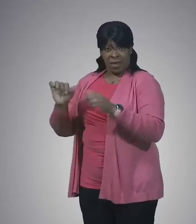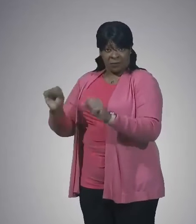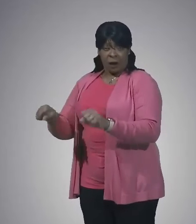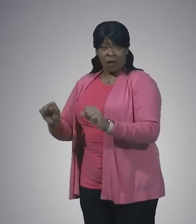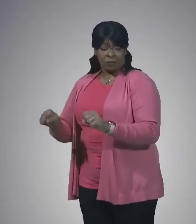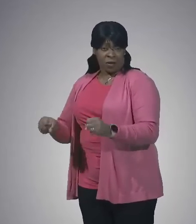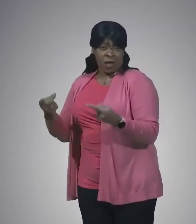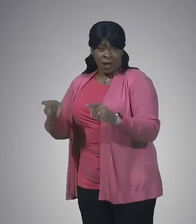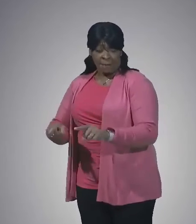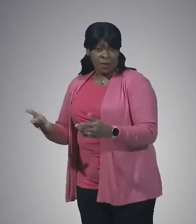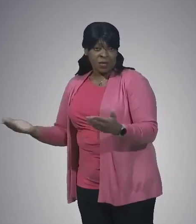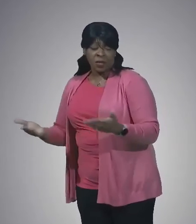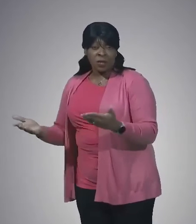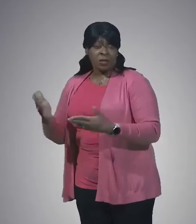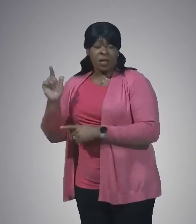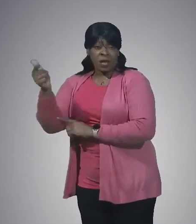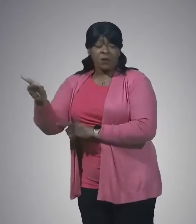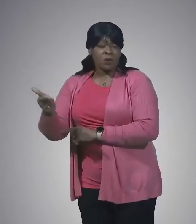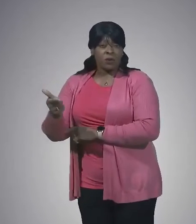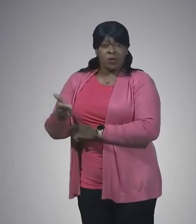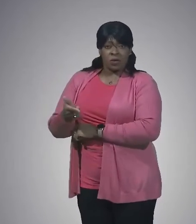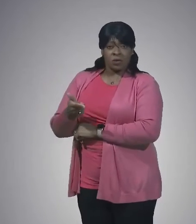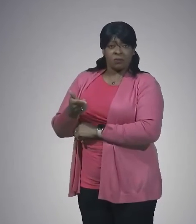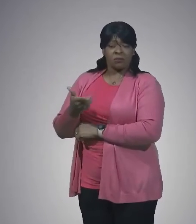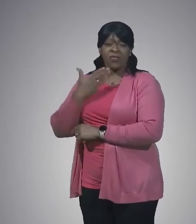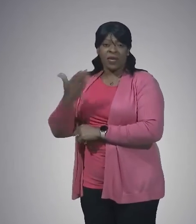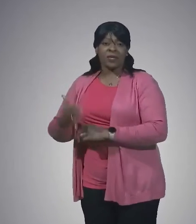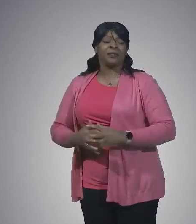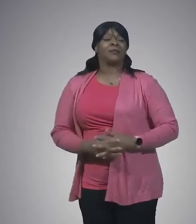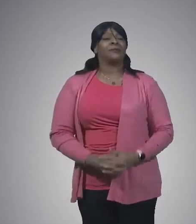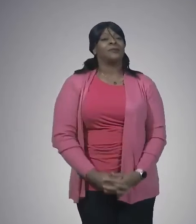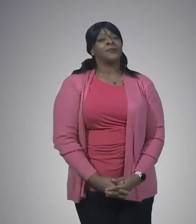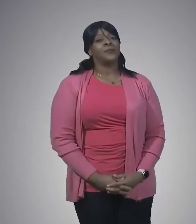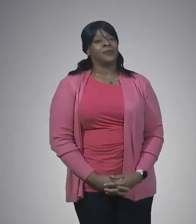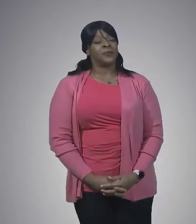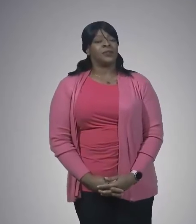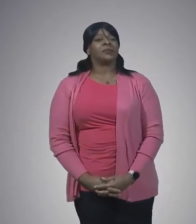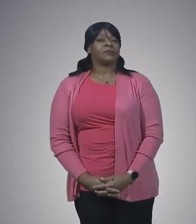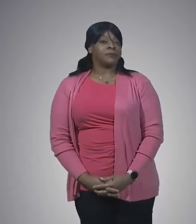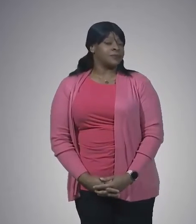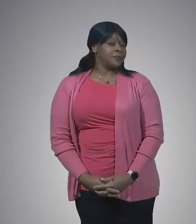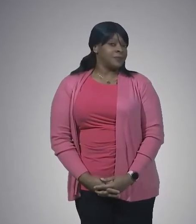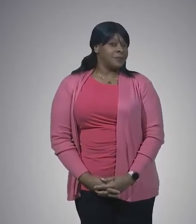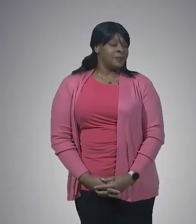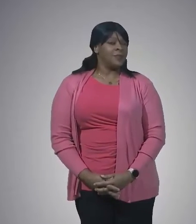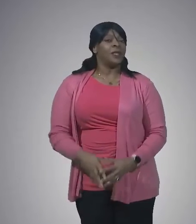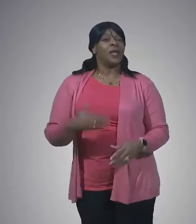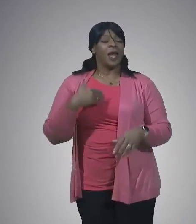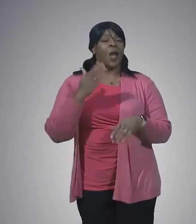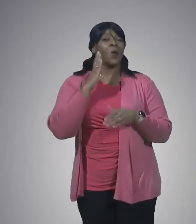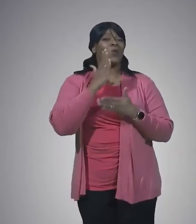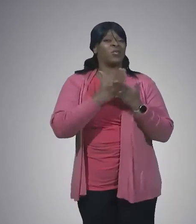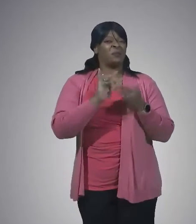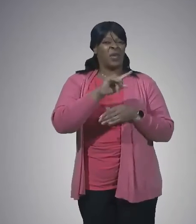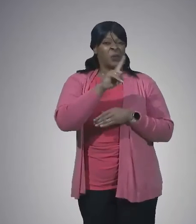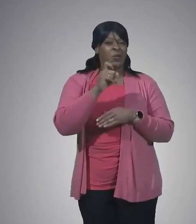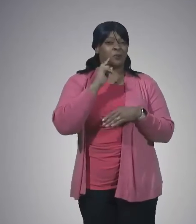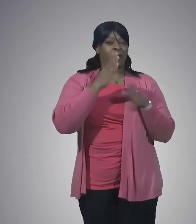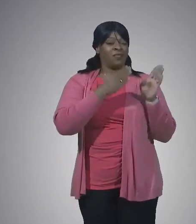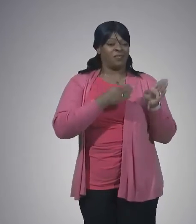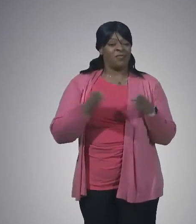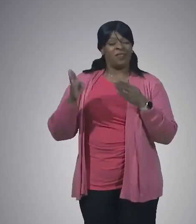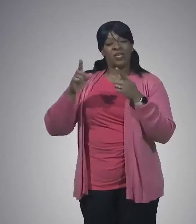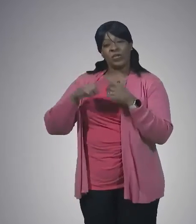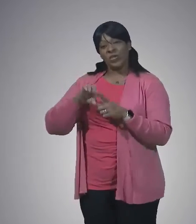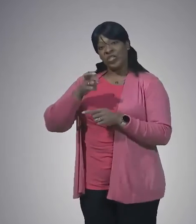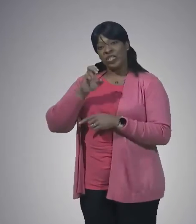be a possibility at some point? Thanks. I will defer some of that question to Chief